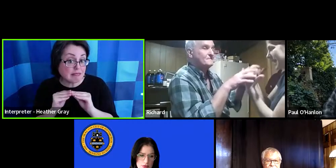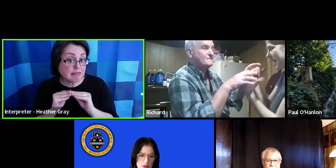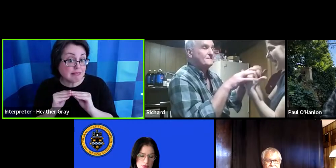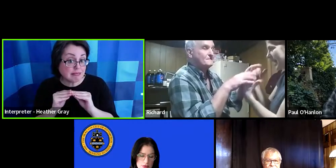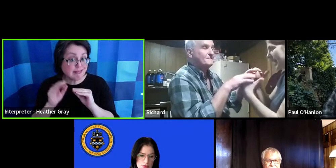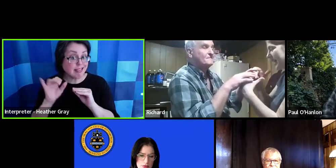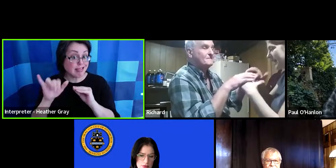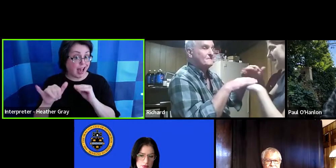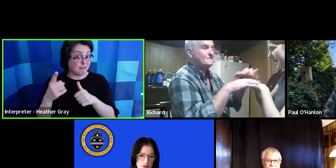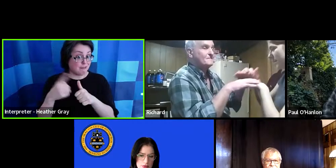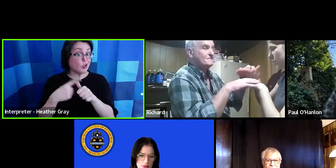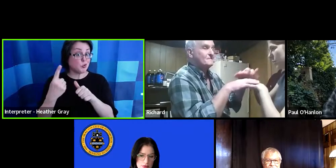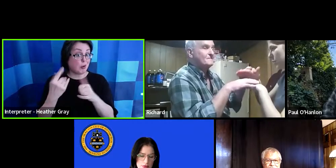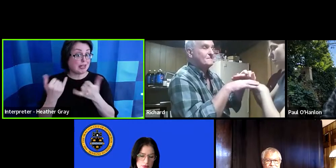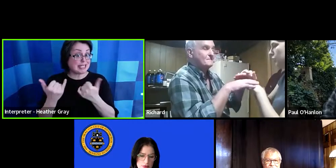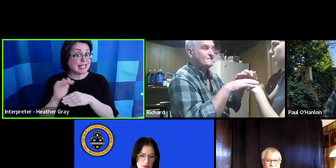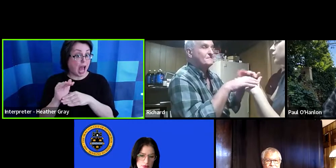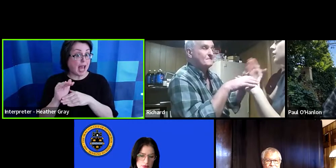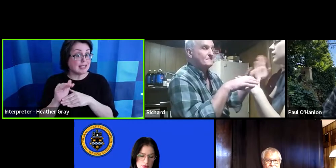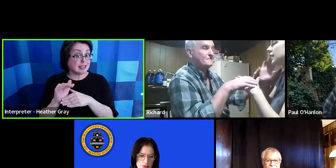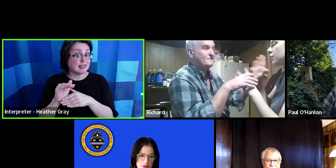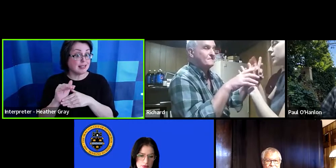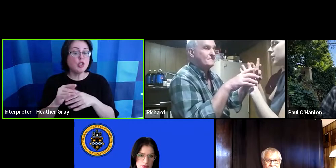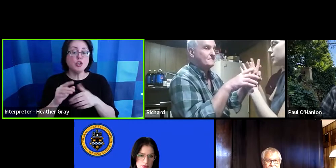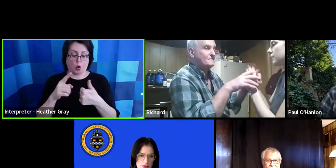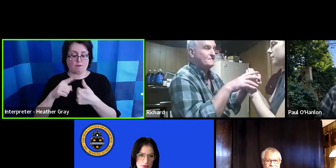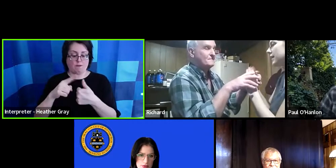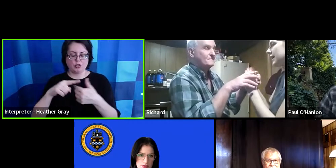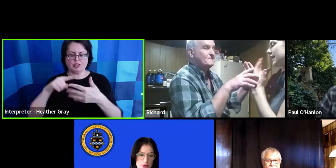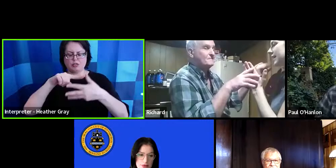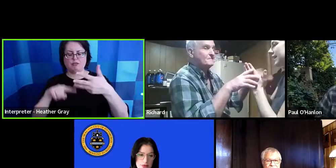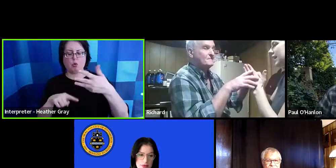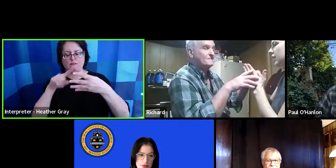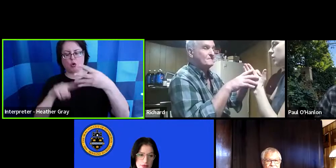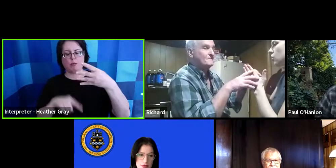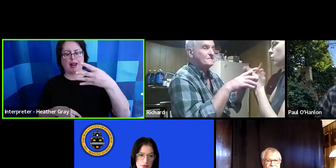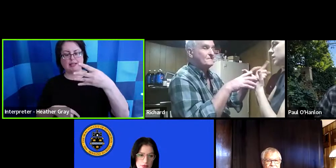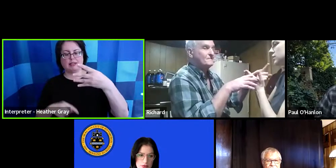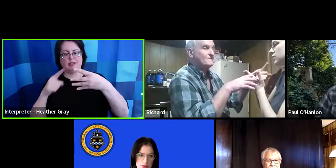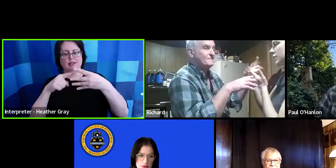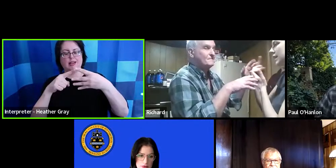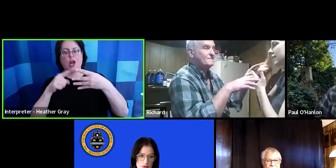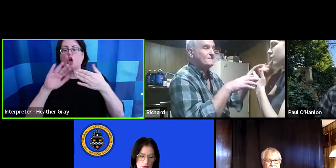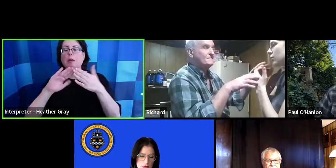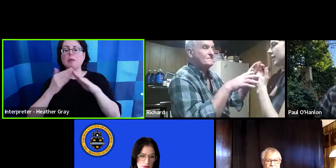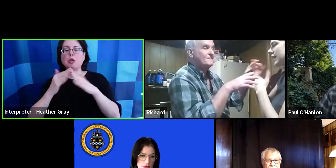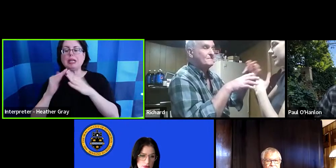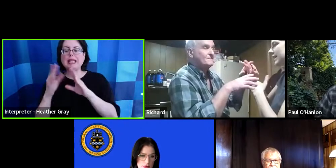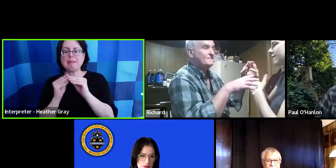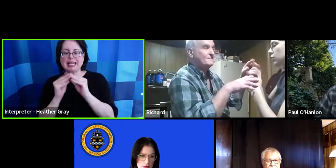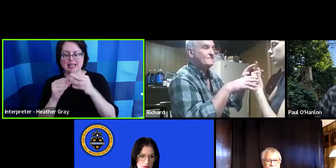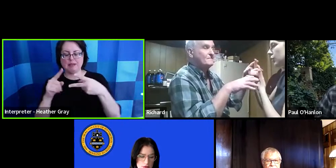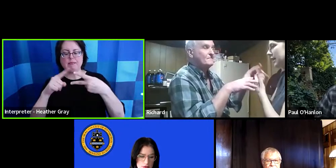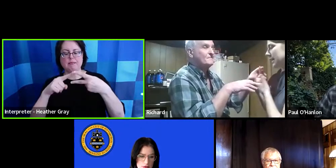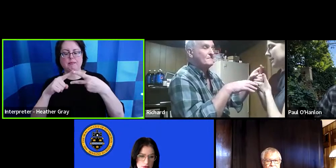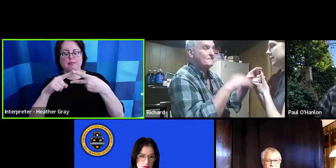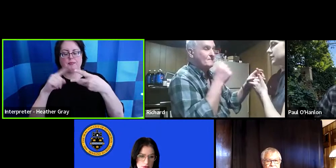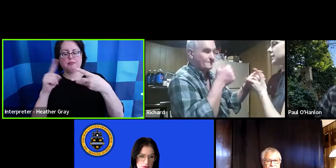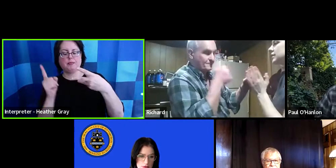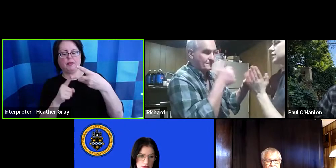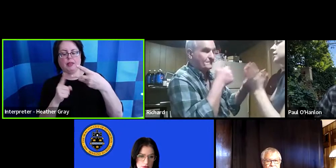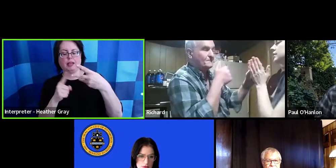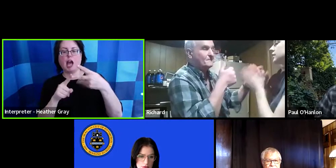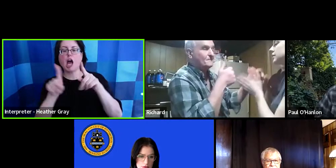the next few weeks, pretty much once a week. The second way is through a survey that comes off of